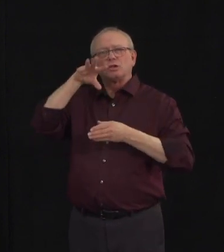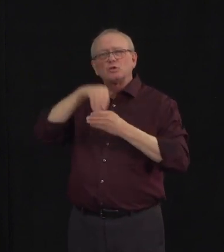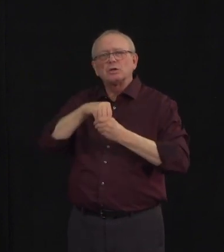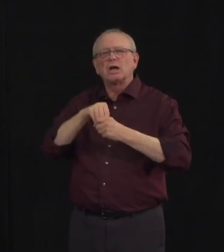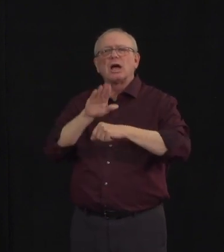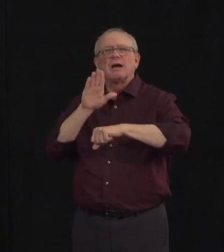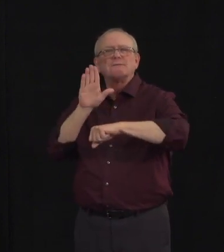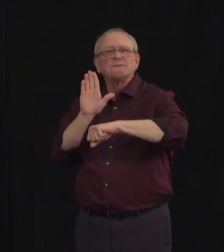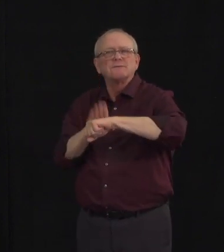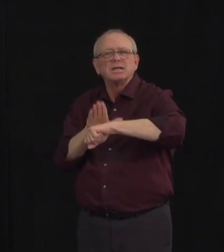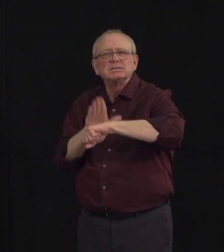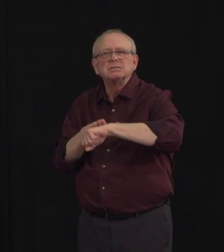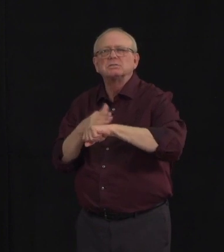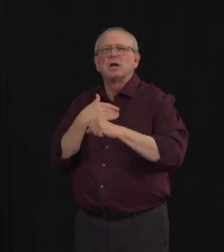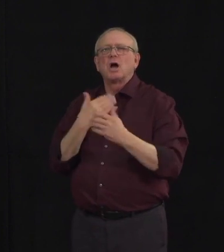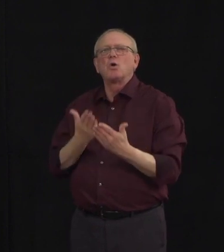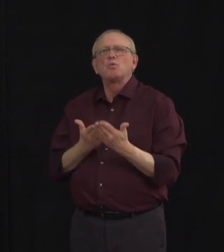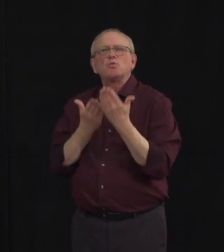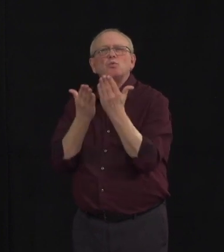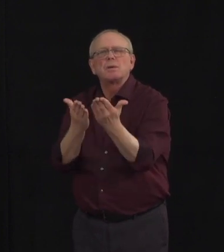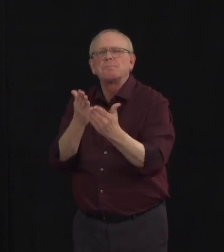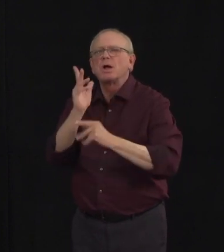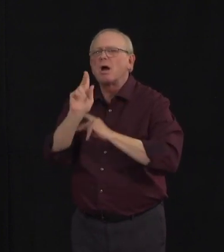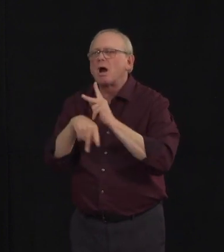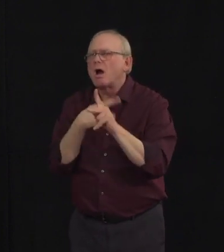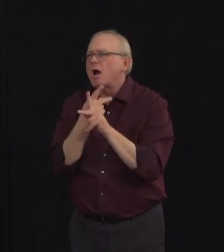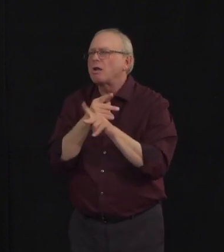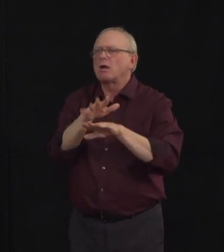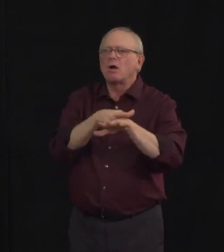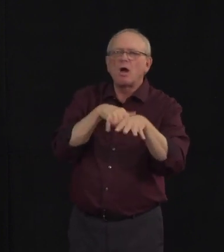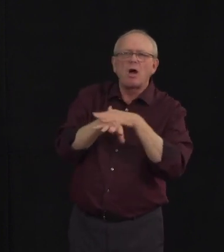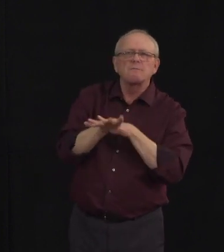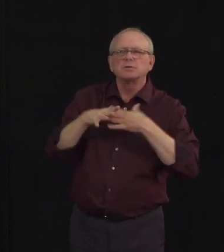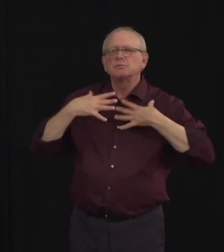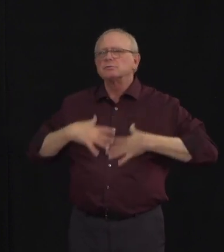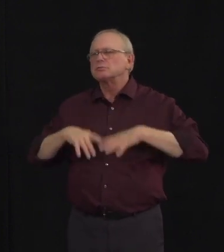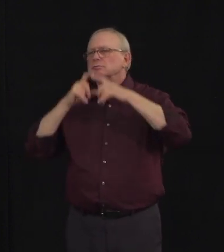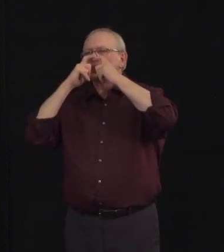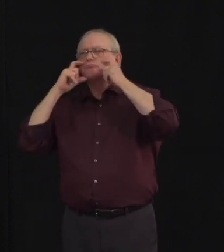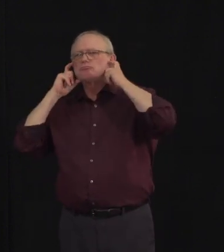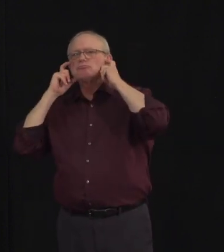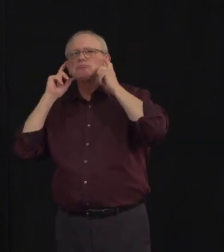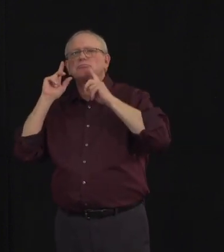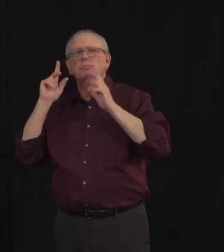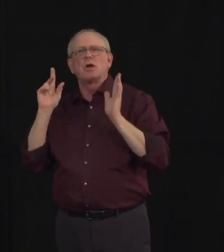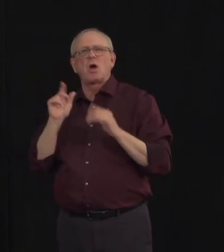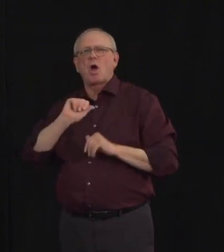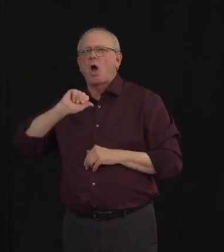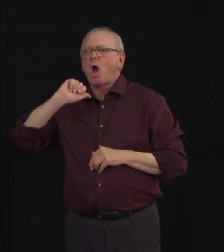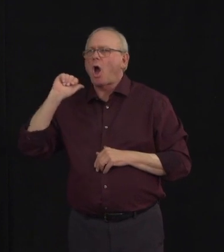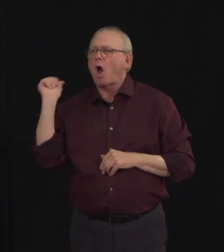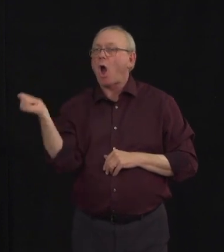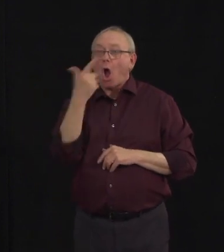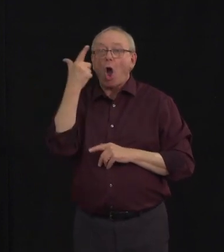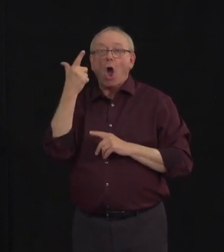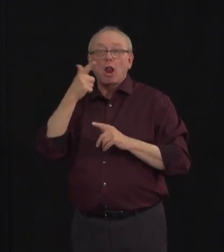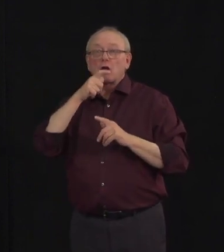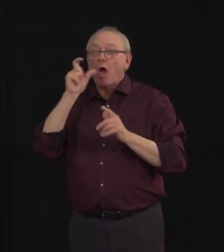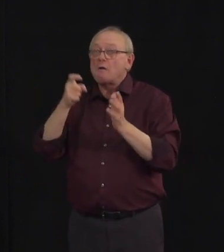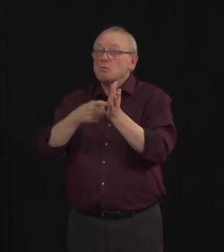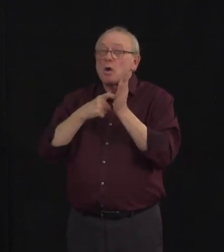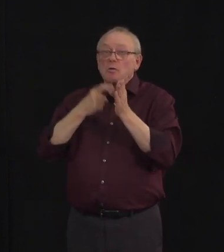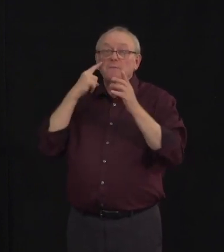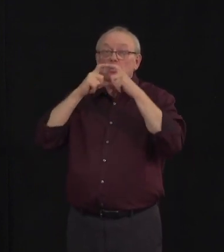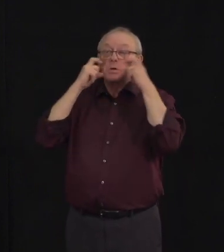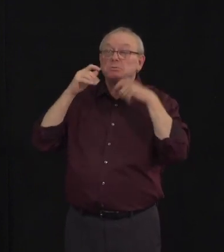PPE we're recommending for each type of sector. Operator, could you please put through the next question, please?